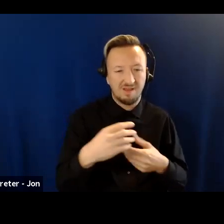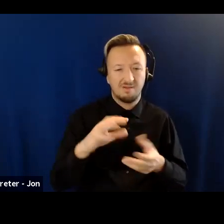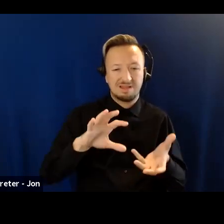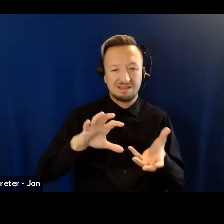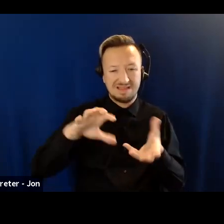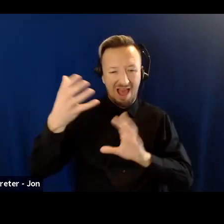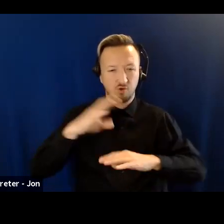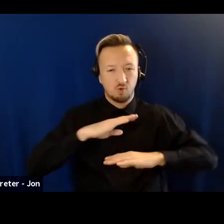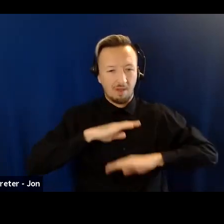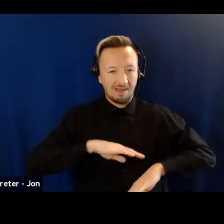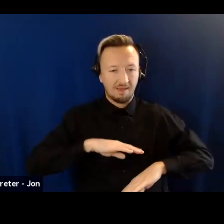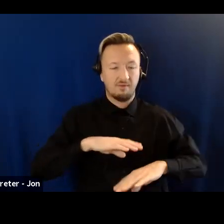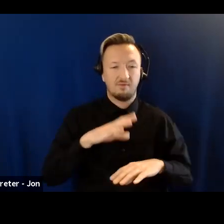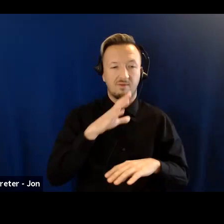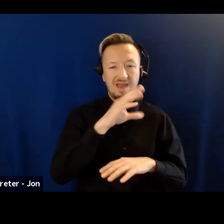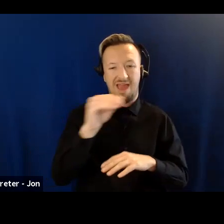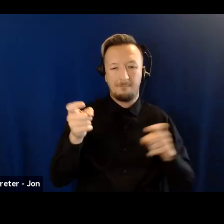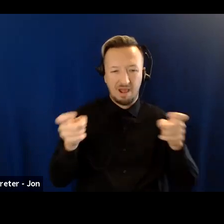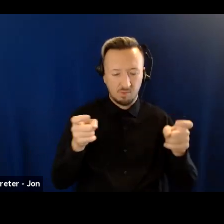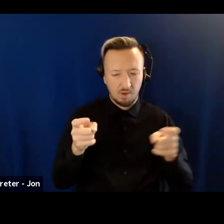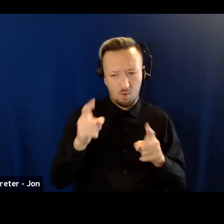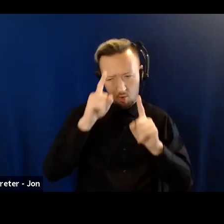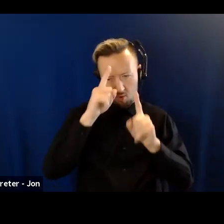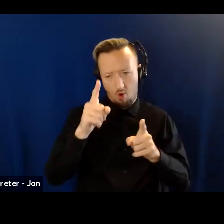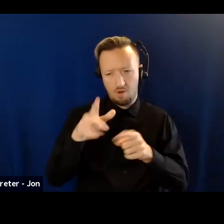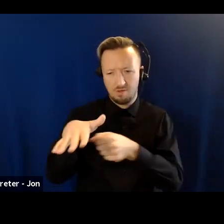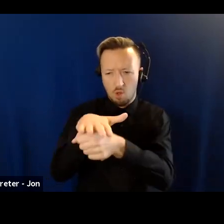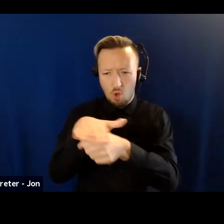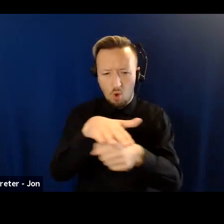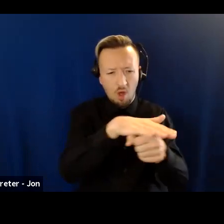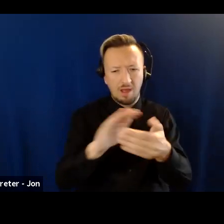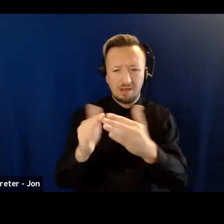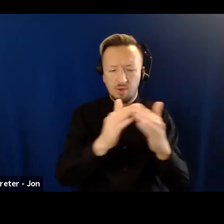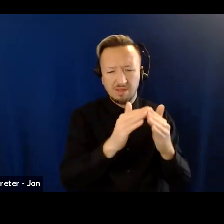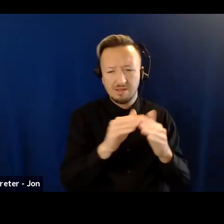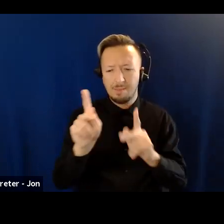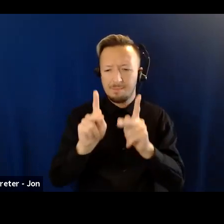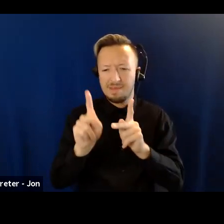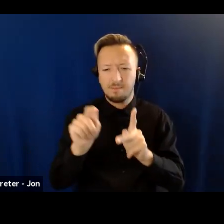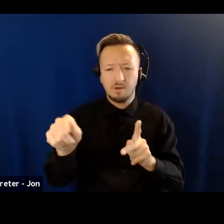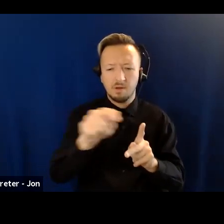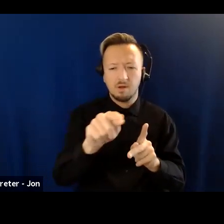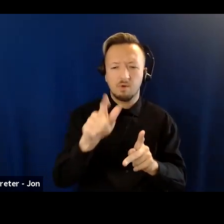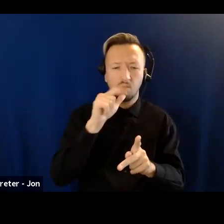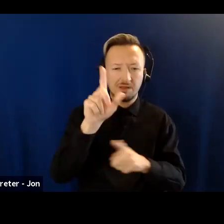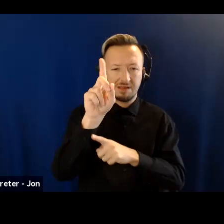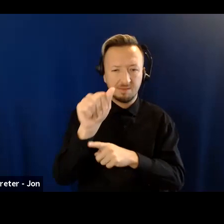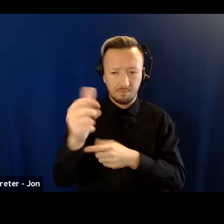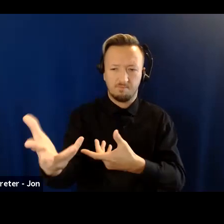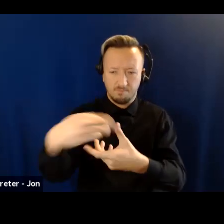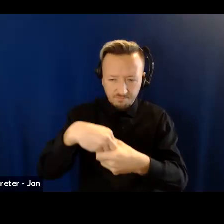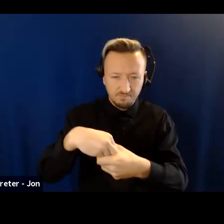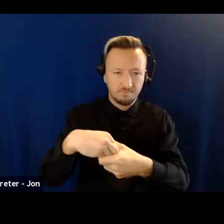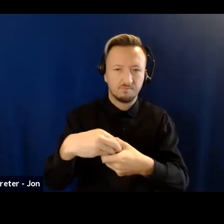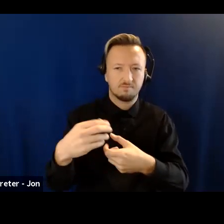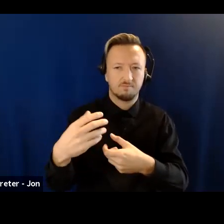and ensuring that local communities are ensuring that people with disabilities are at the tables and ensuring that we are not